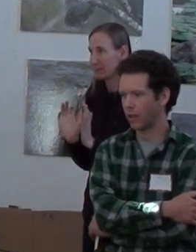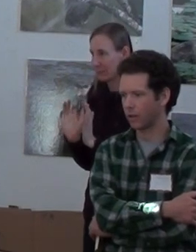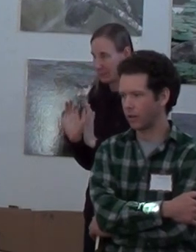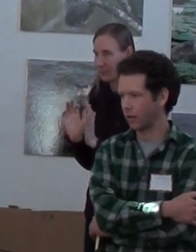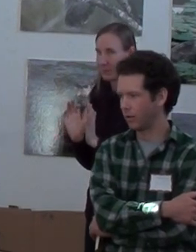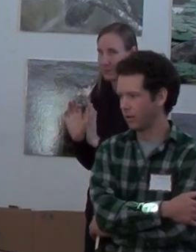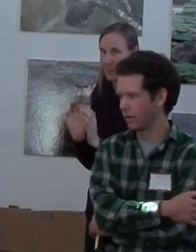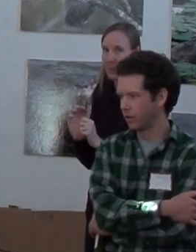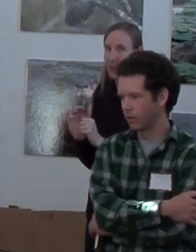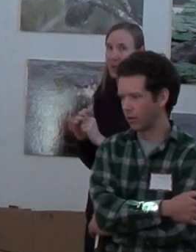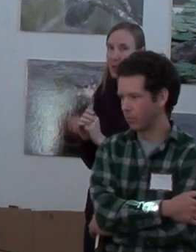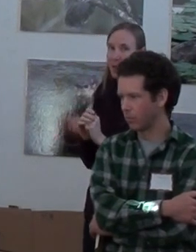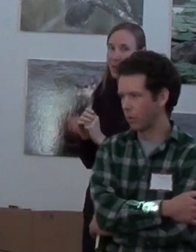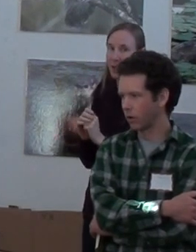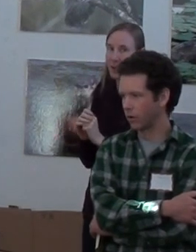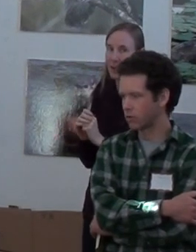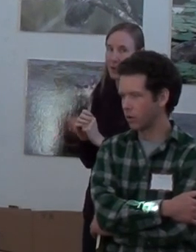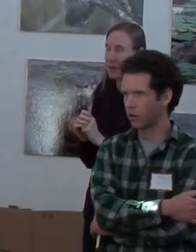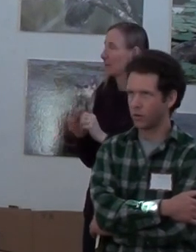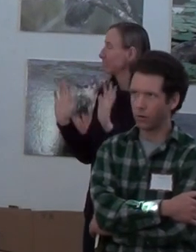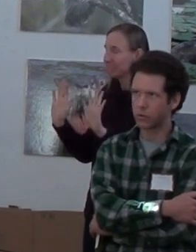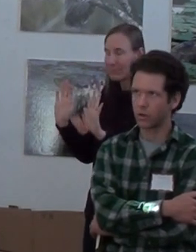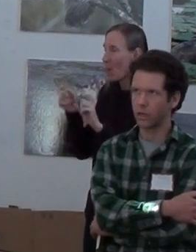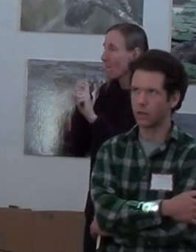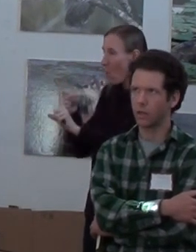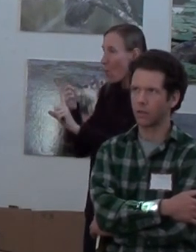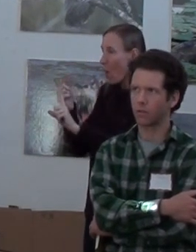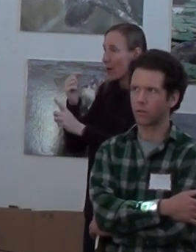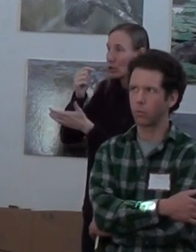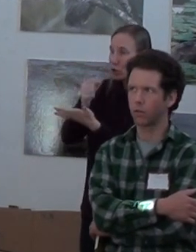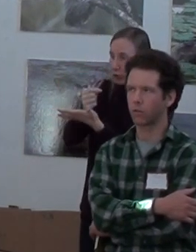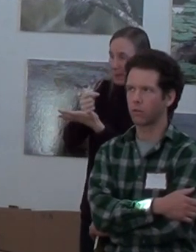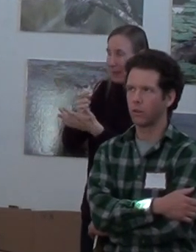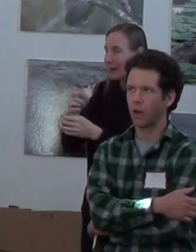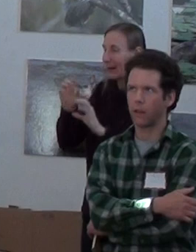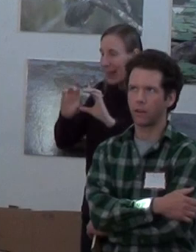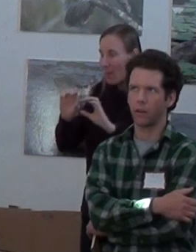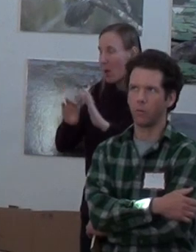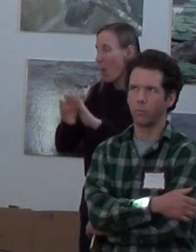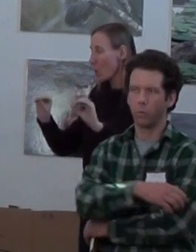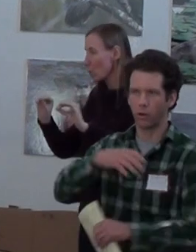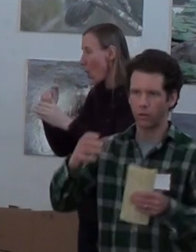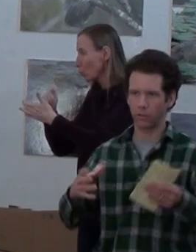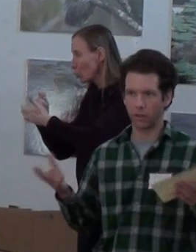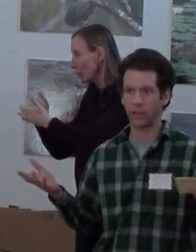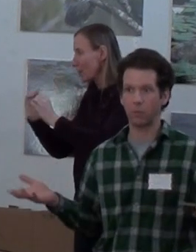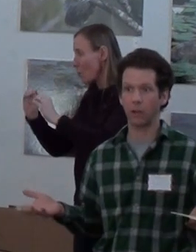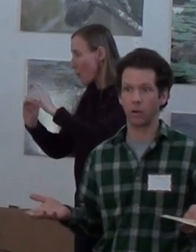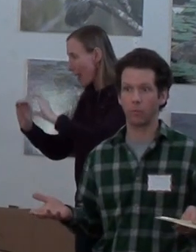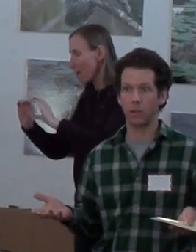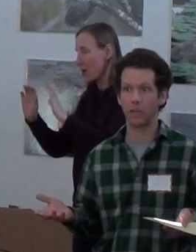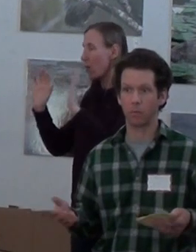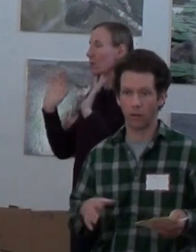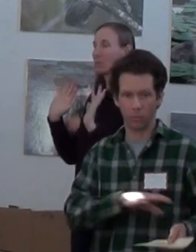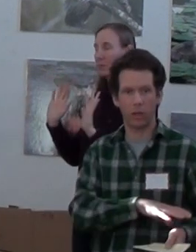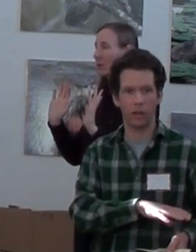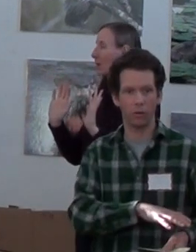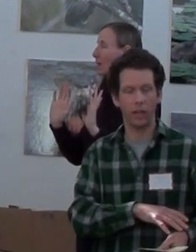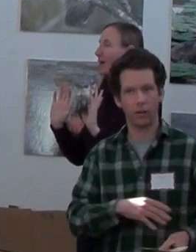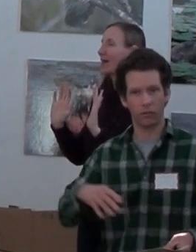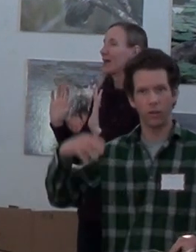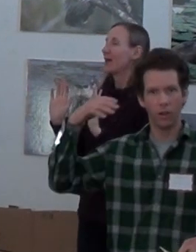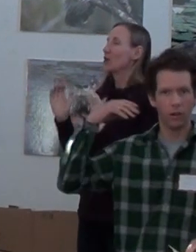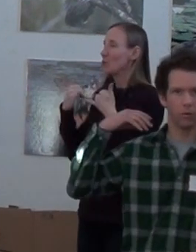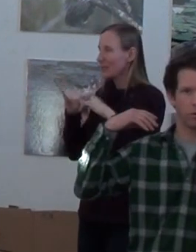is that, you know, whether you treat or you don't treat, it's what's, one of the things I think that make up a good beekeeper, and we'll get